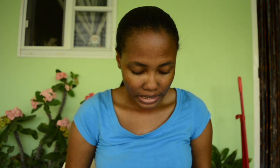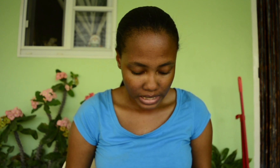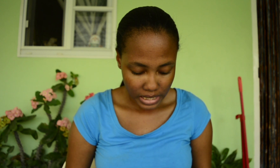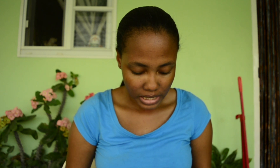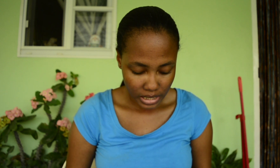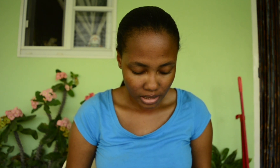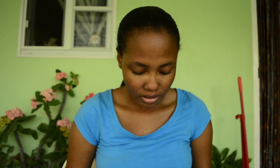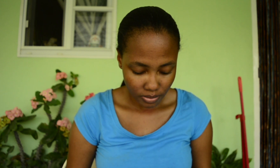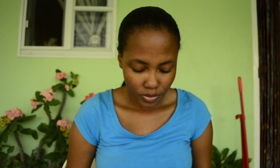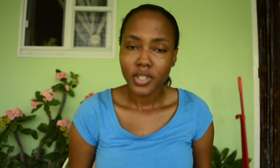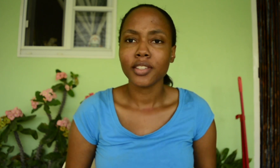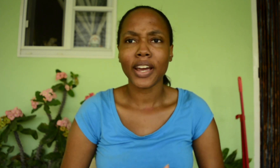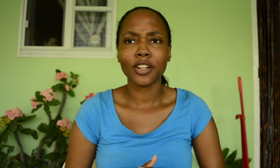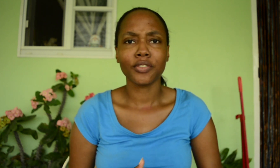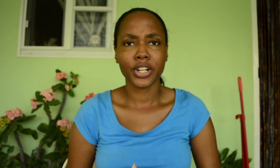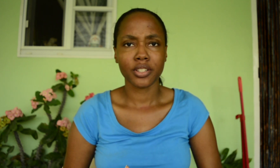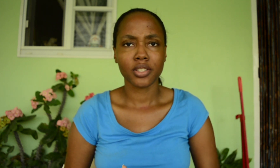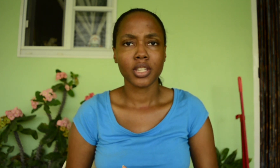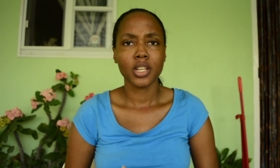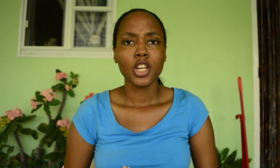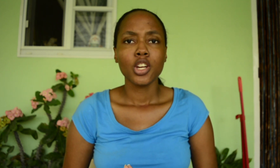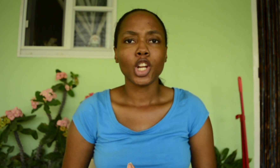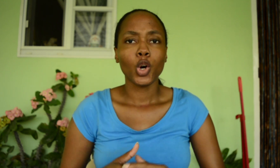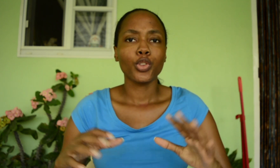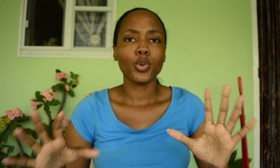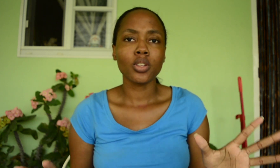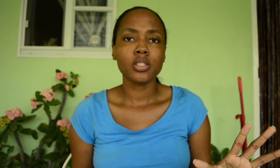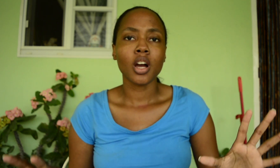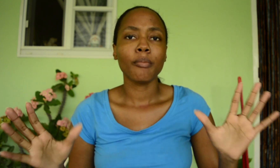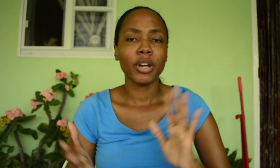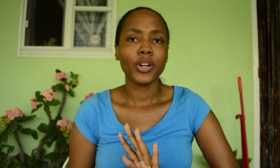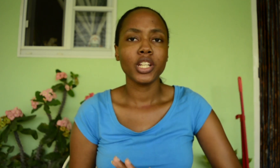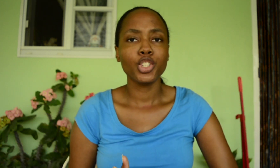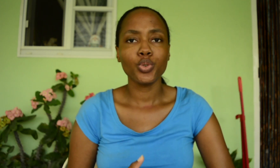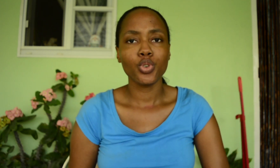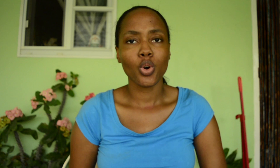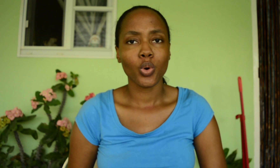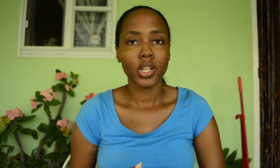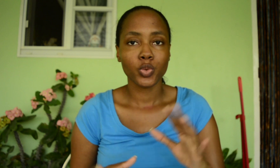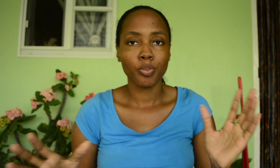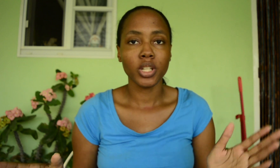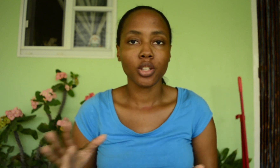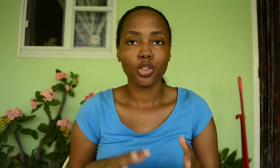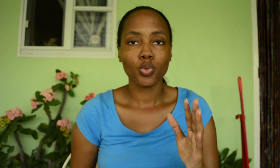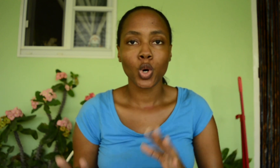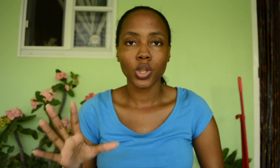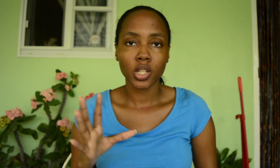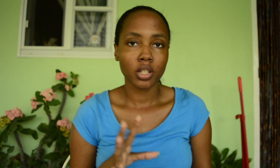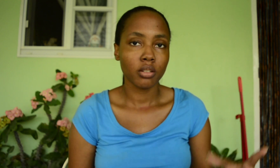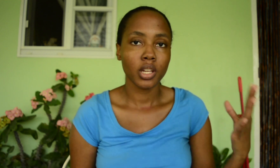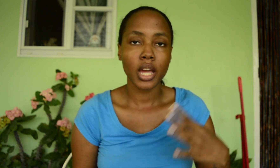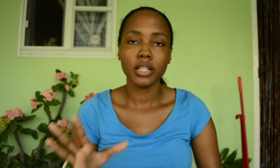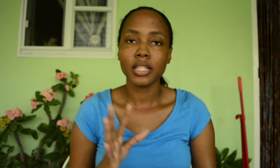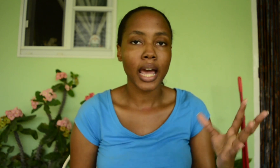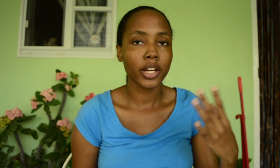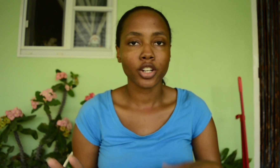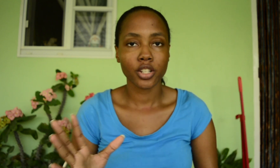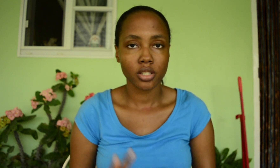and the final verse. Now, throughout the song, Mary Did You Know is repeated throughout the entire